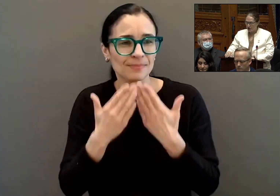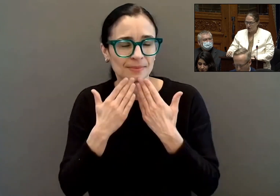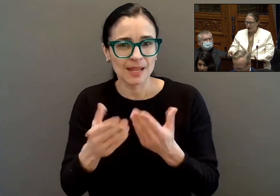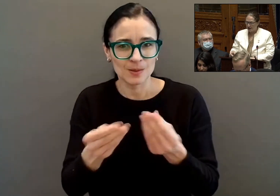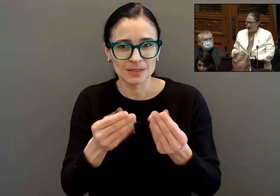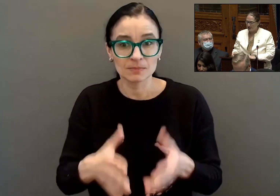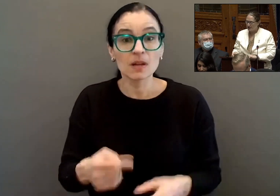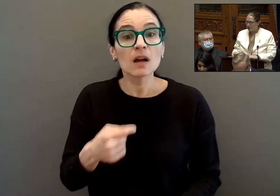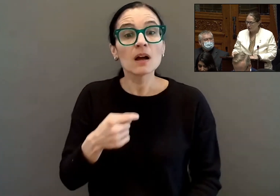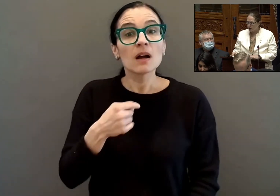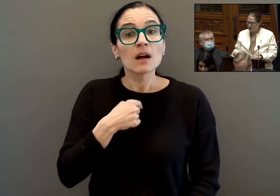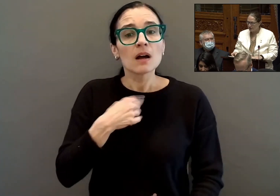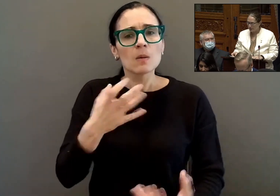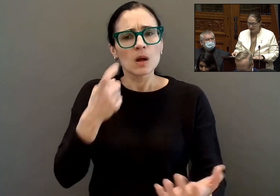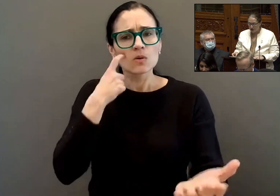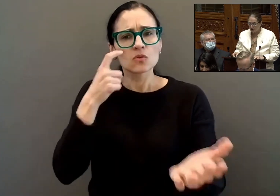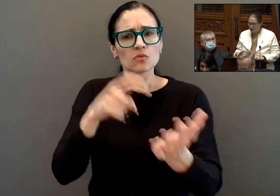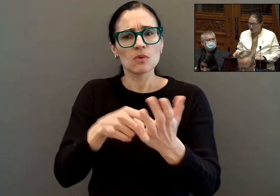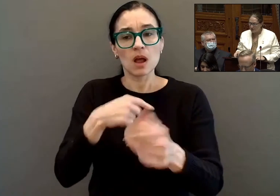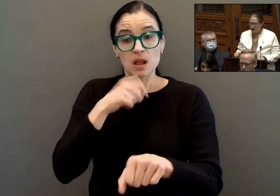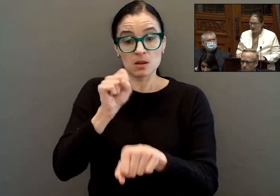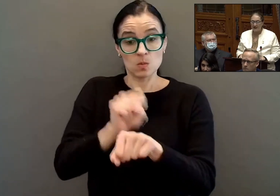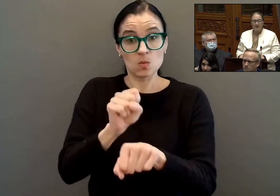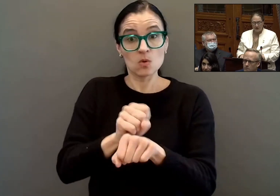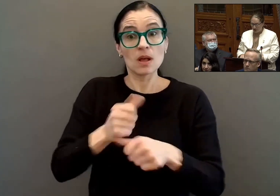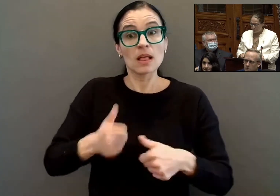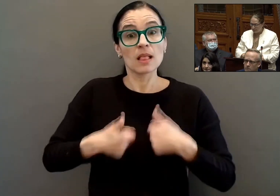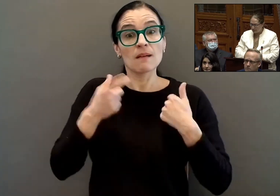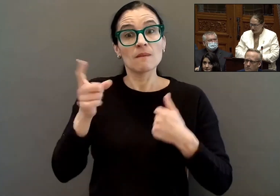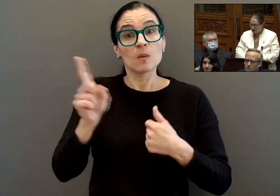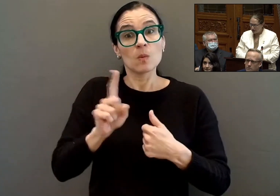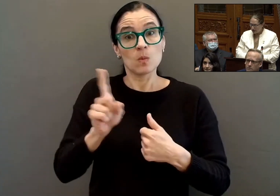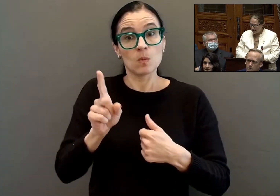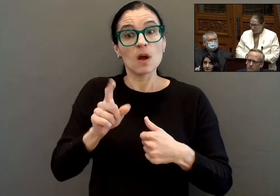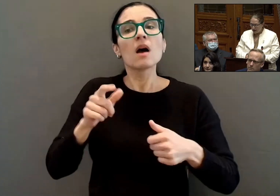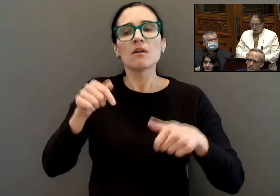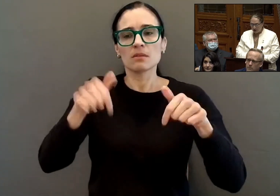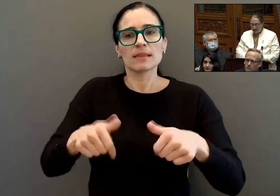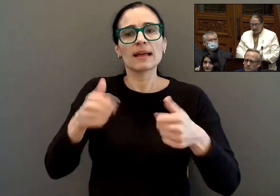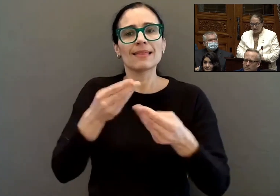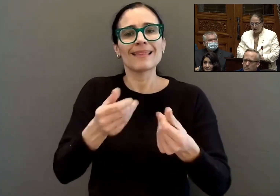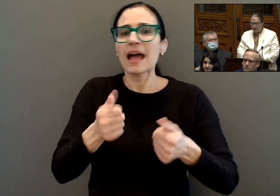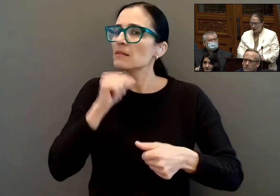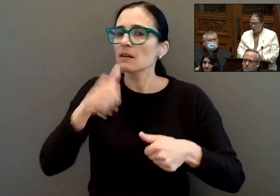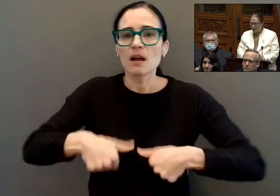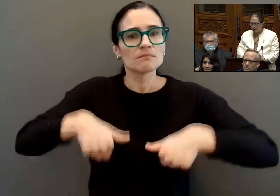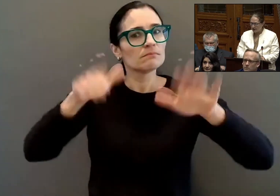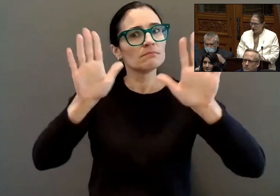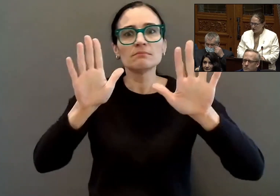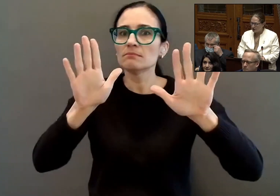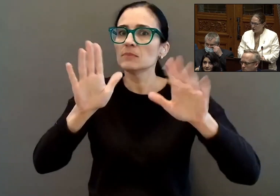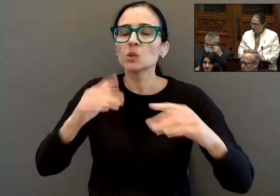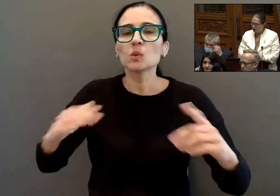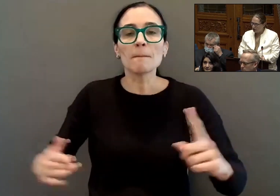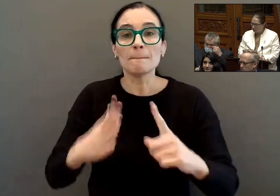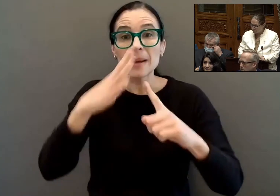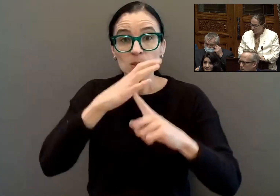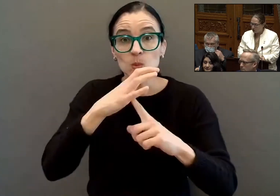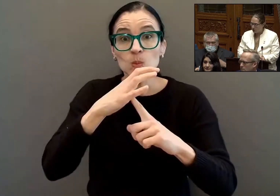the traditional and unceded territories of the Musqueam, Squamish, and Tsleil-Waututh peoples. And when I'm working and living in Victoria, I acknowledge